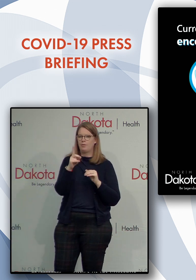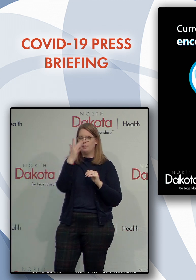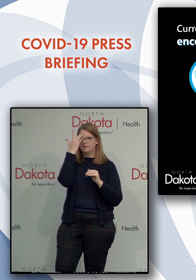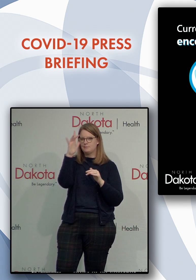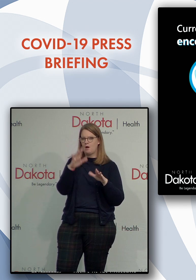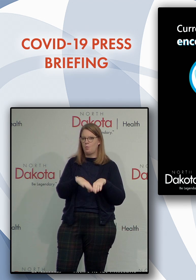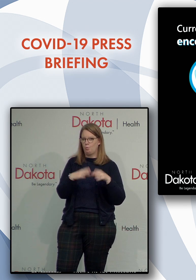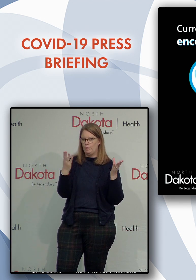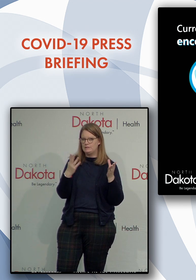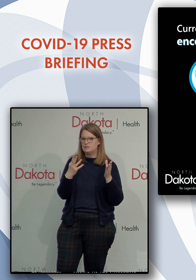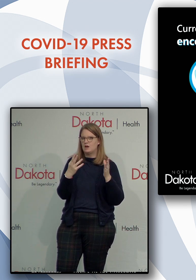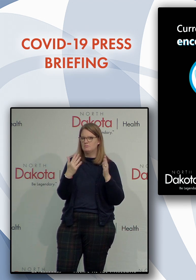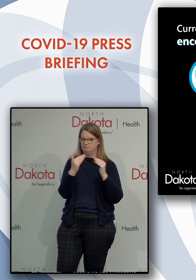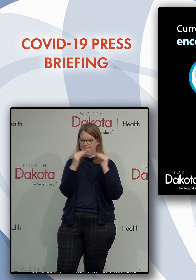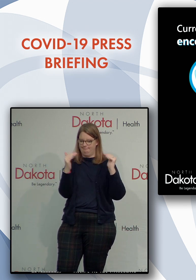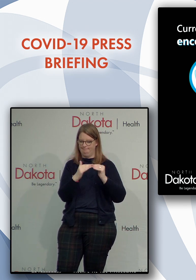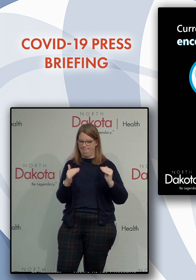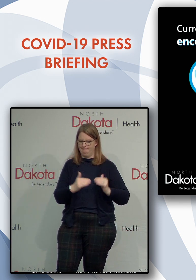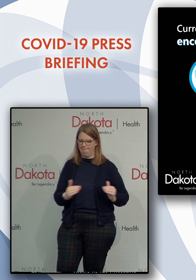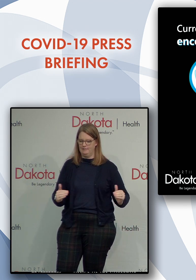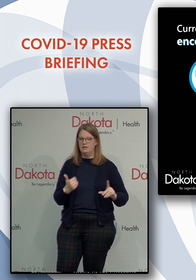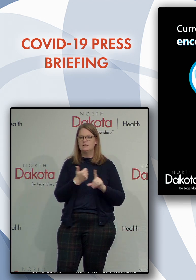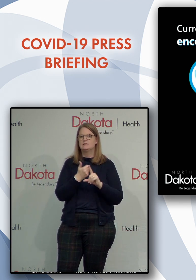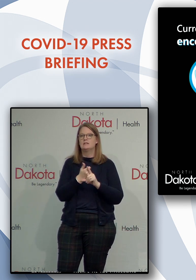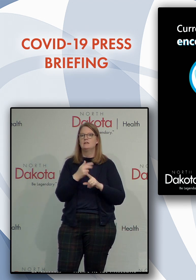and gatherings, which can be found at